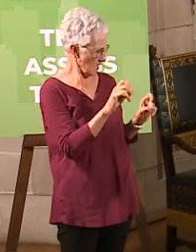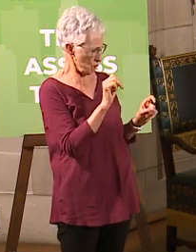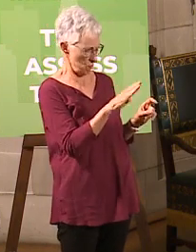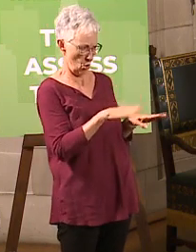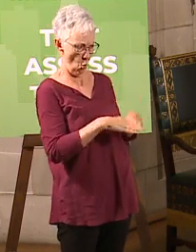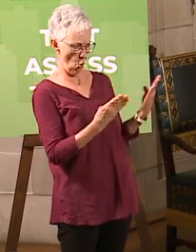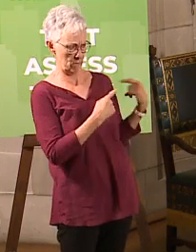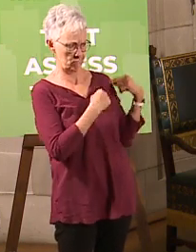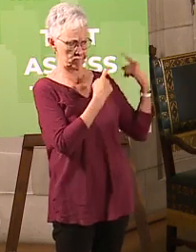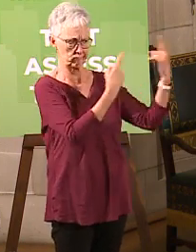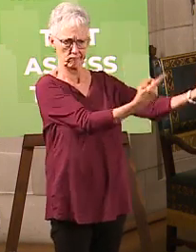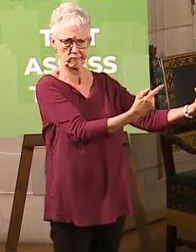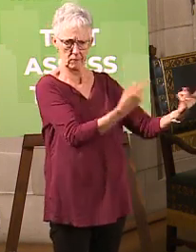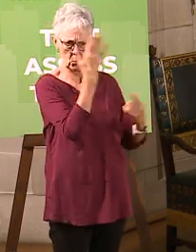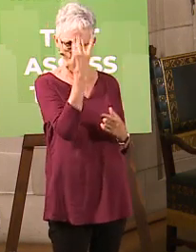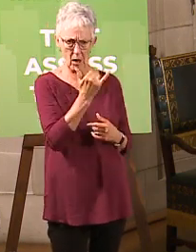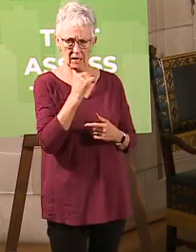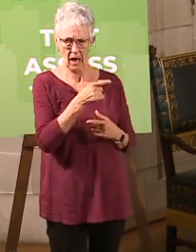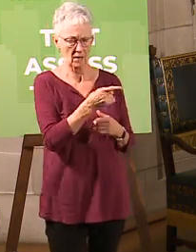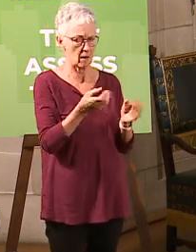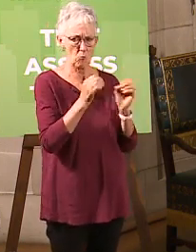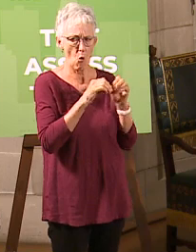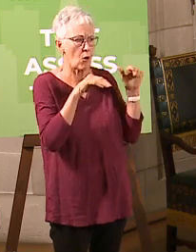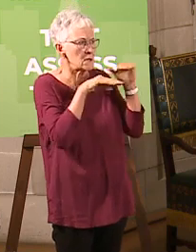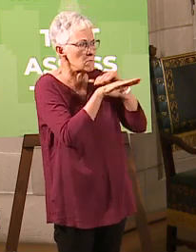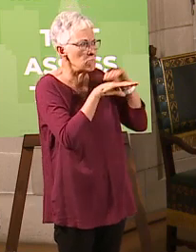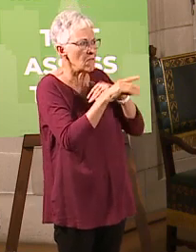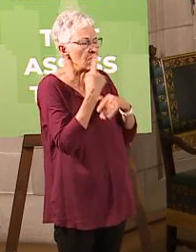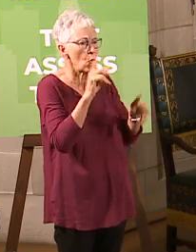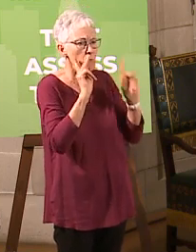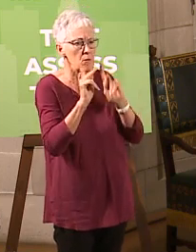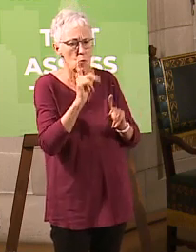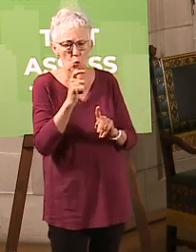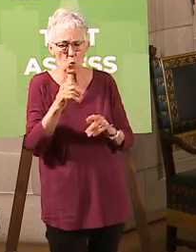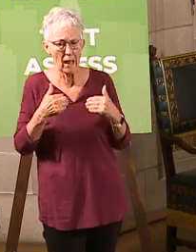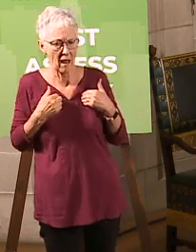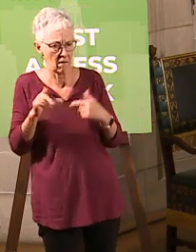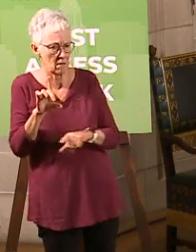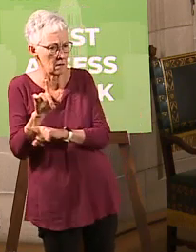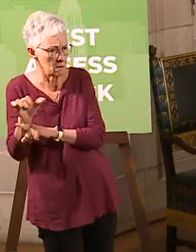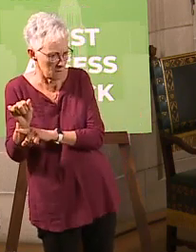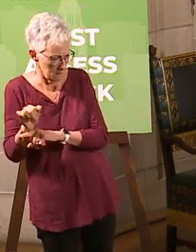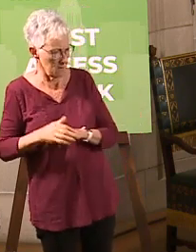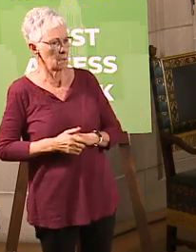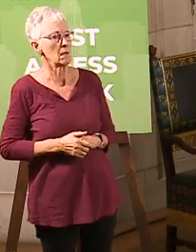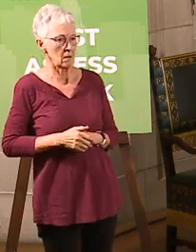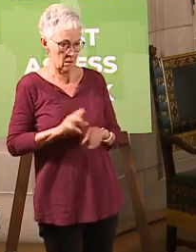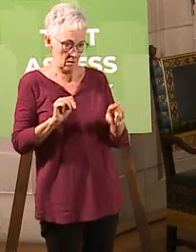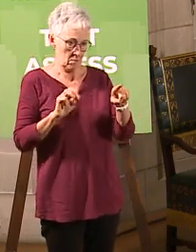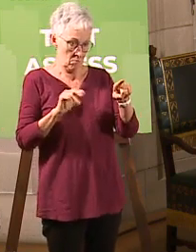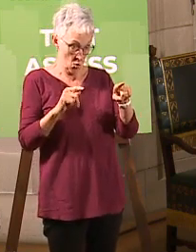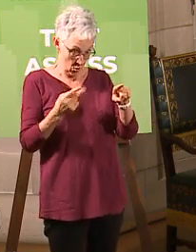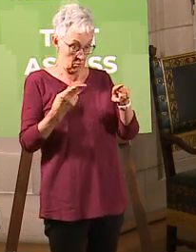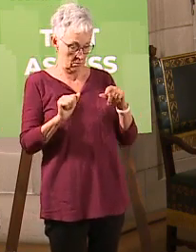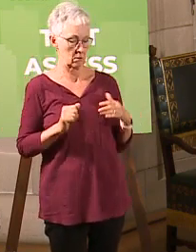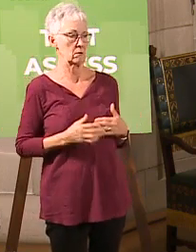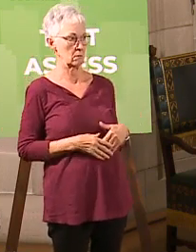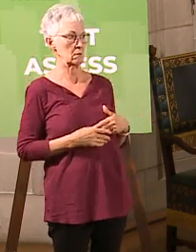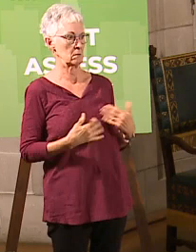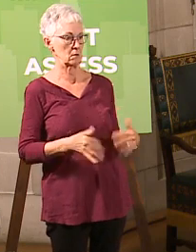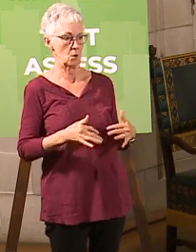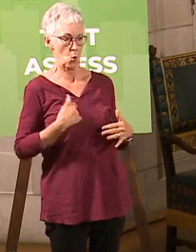is specifically talking about the economic development plans, working together with Tony Goins, who's going to lead that, to be able to do that.